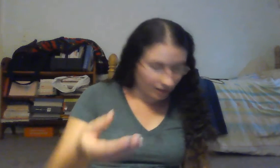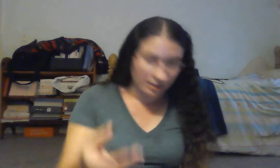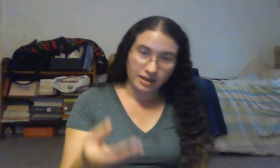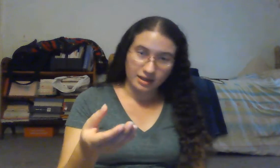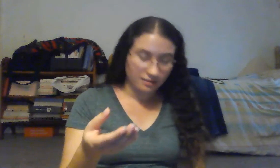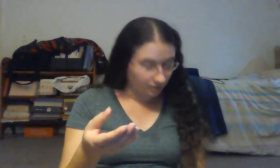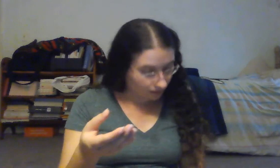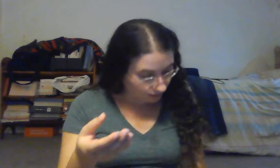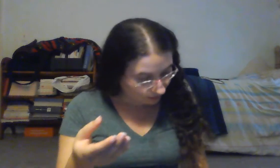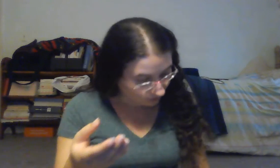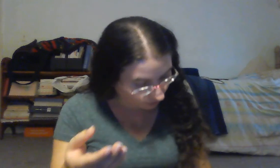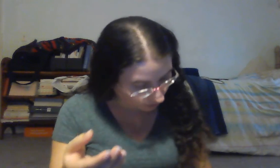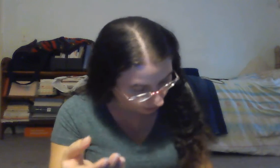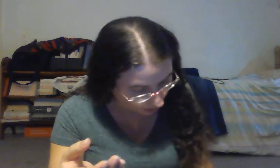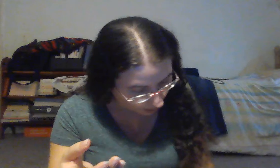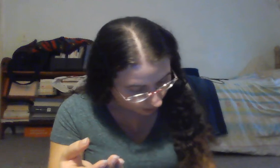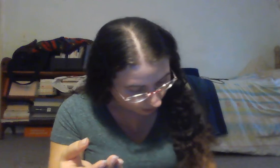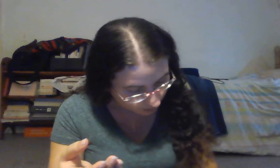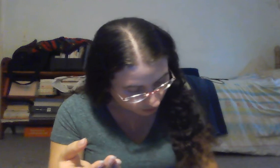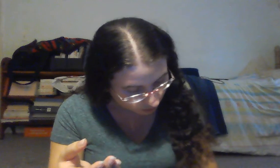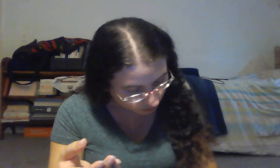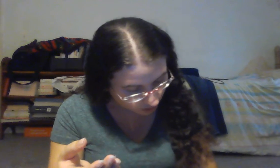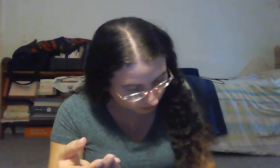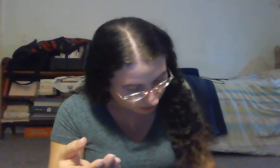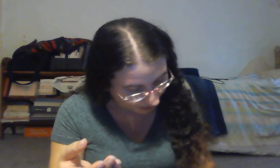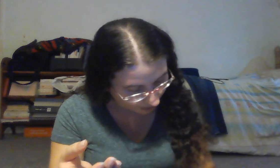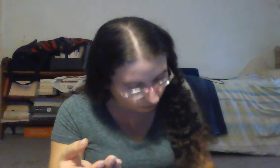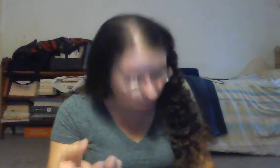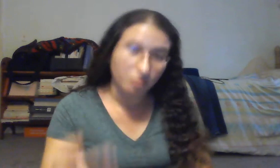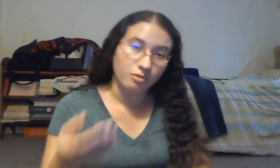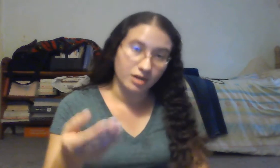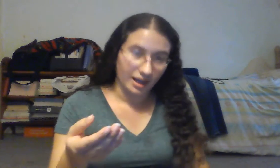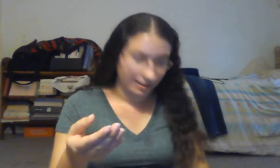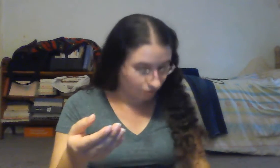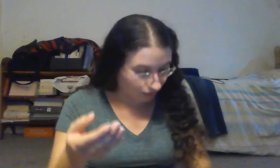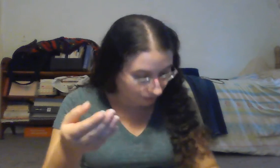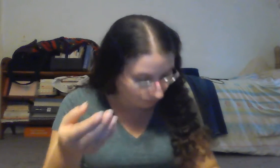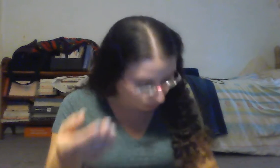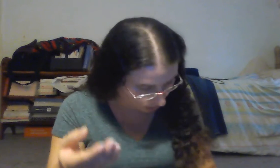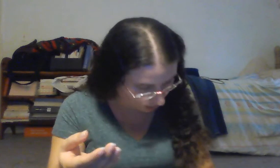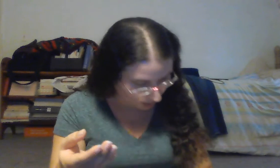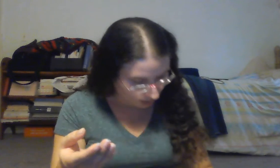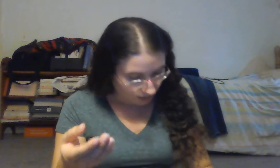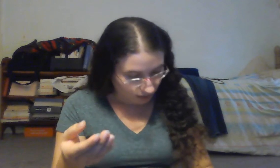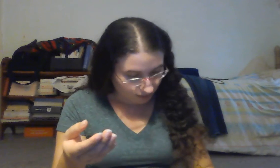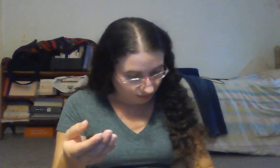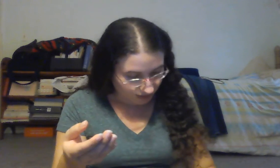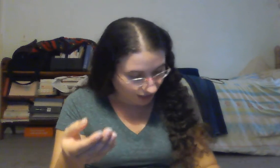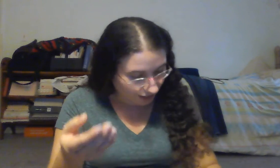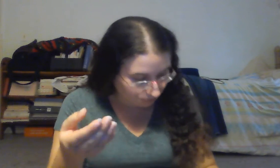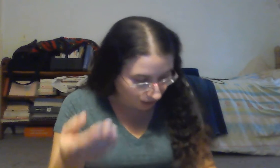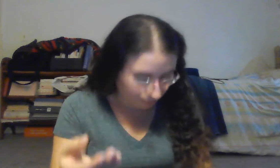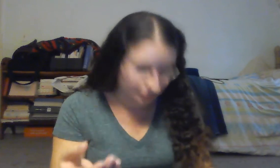of like this. And this is for objects which can be held with one hand. So like a book, a stack of papers,